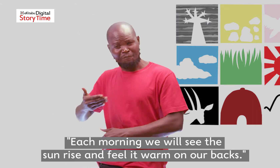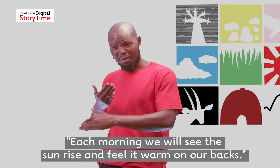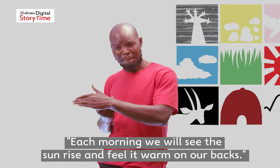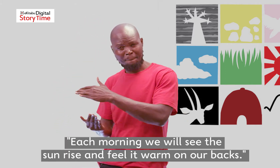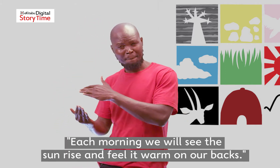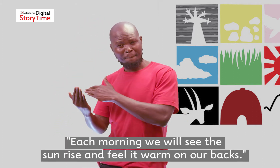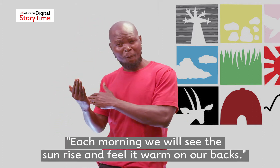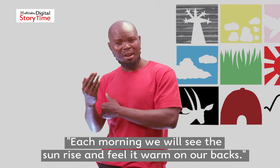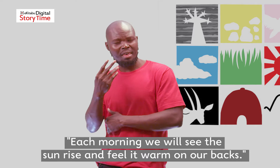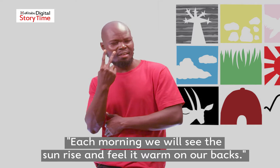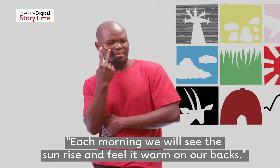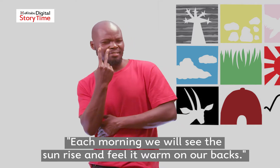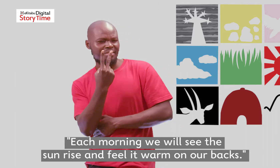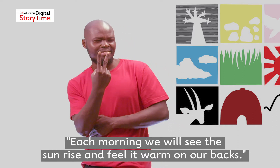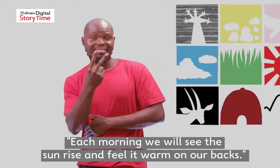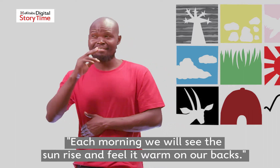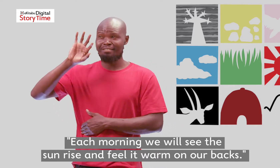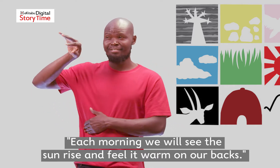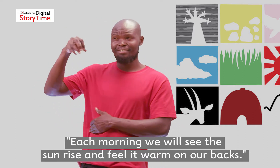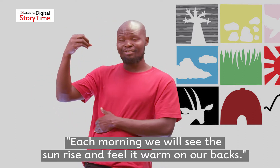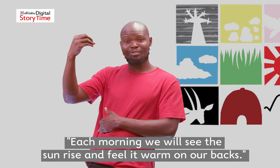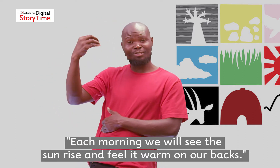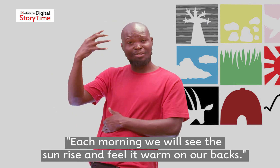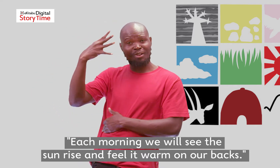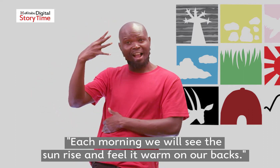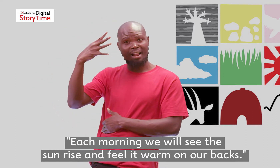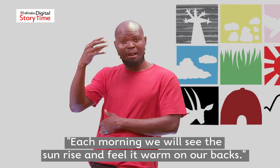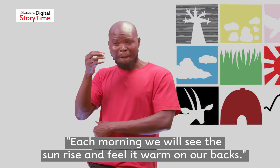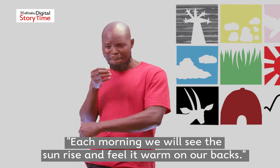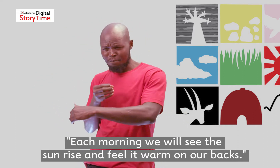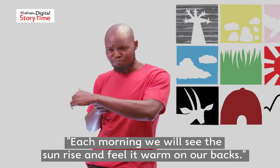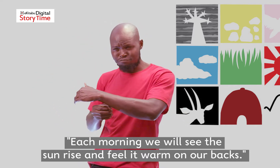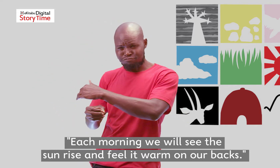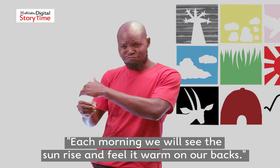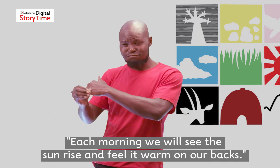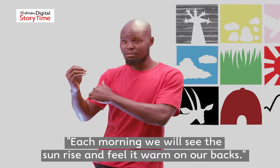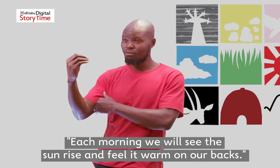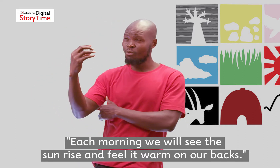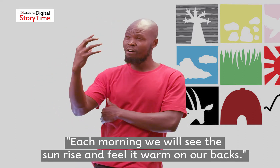Each morning we will see the sun rise and feel it warm on our backs.